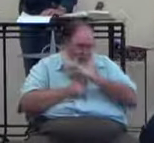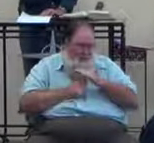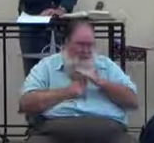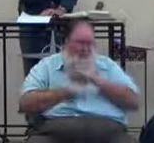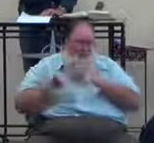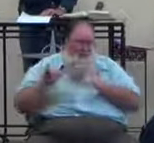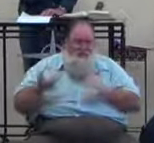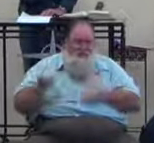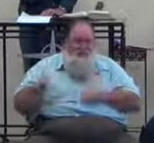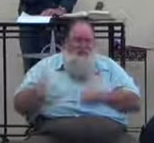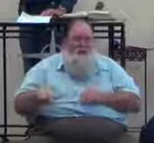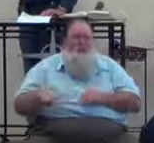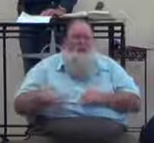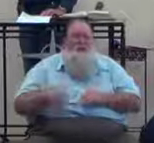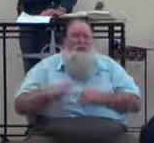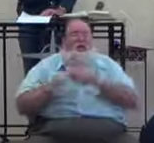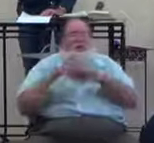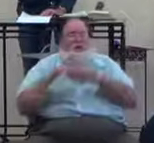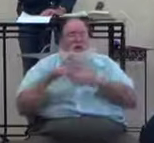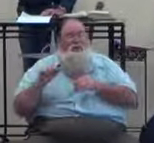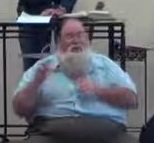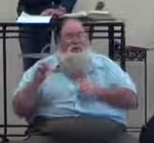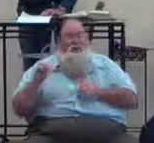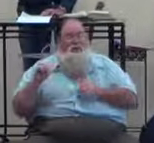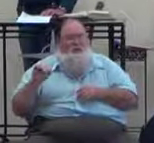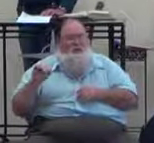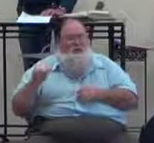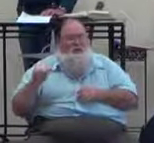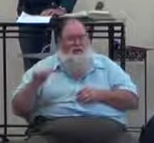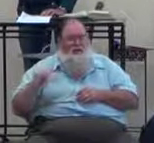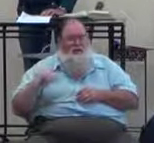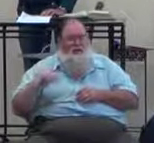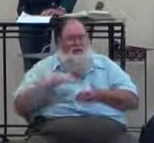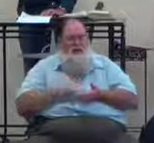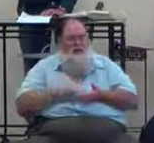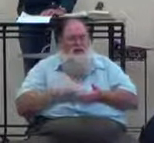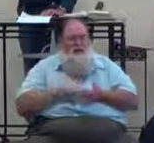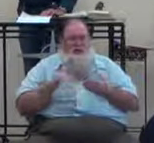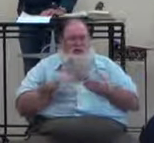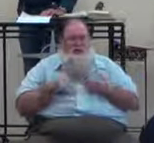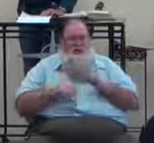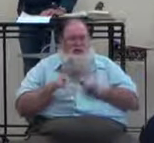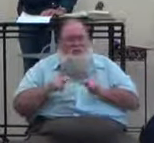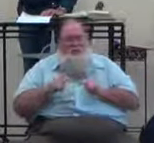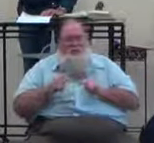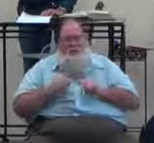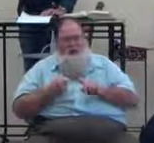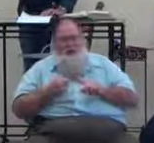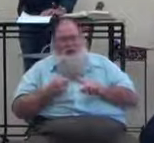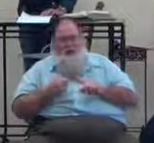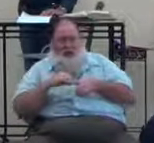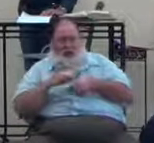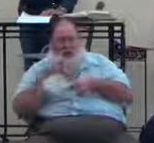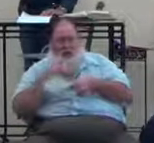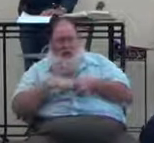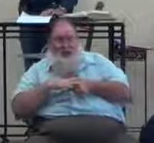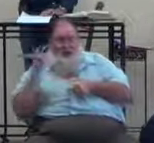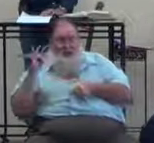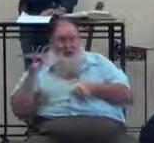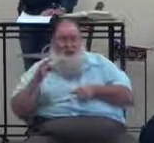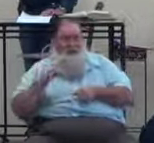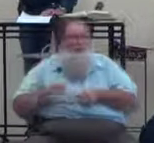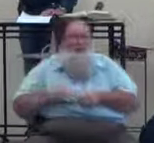there and built Samaria back up. And they had people from outside to come in. And they